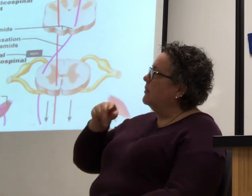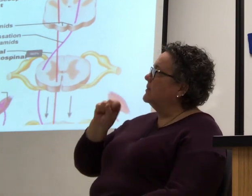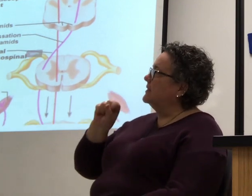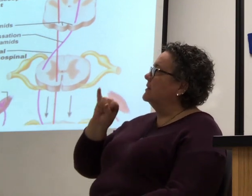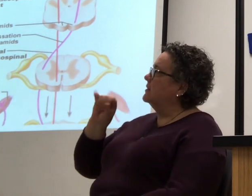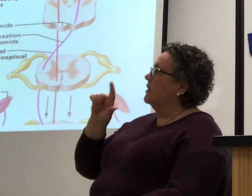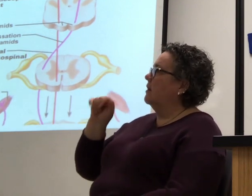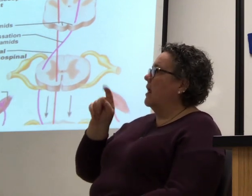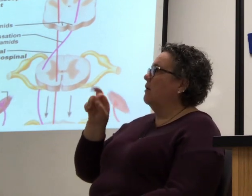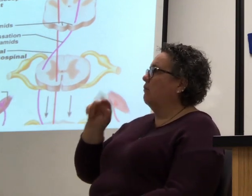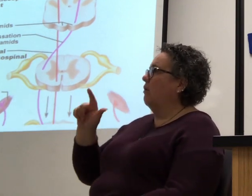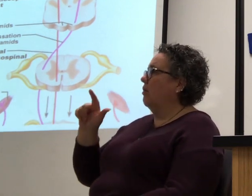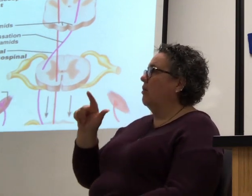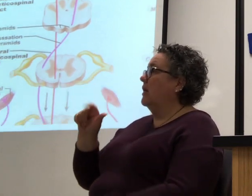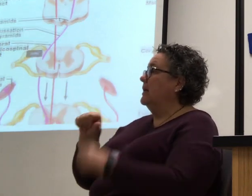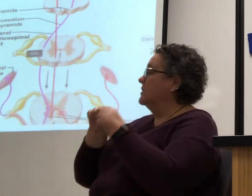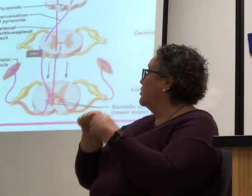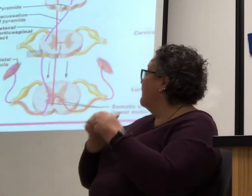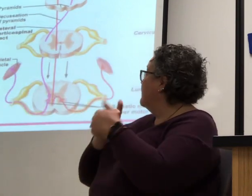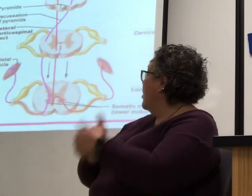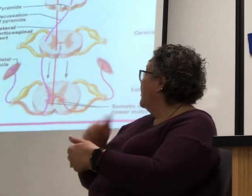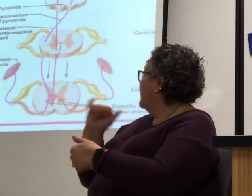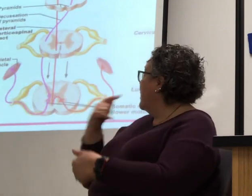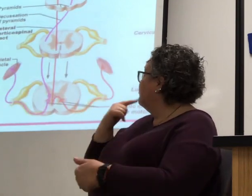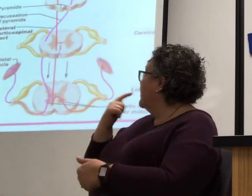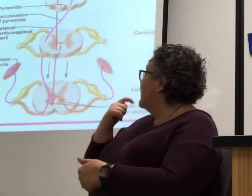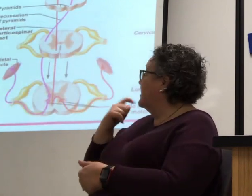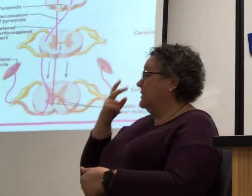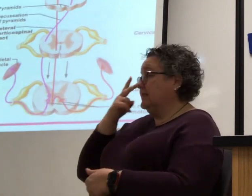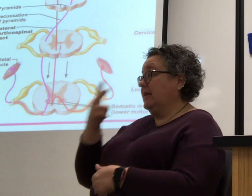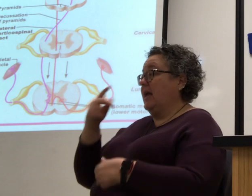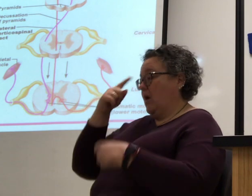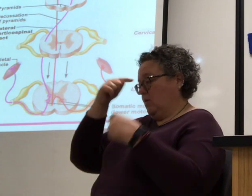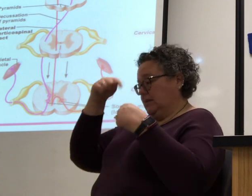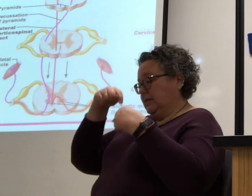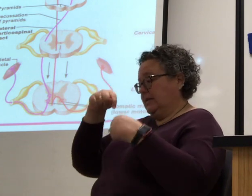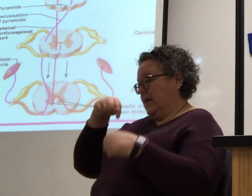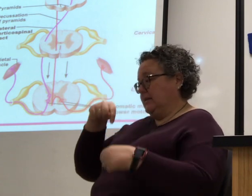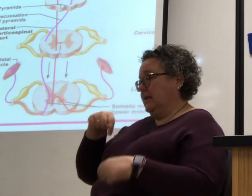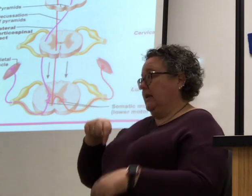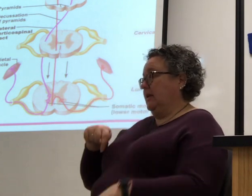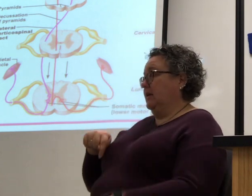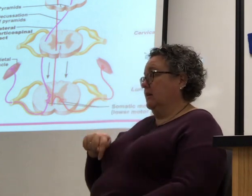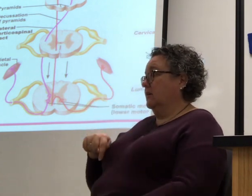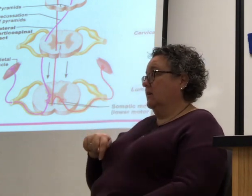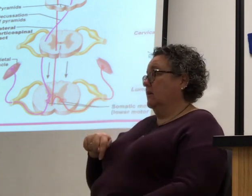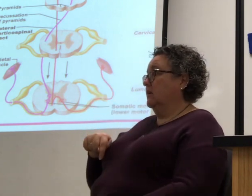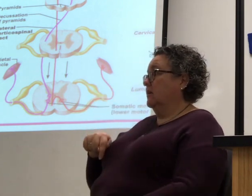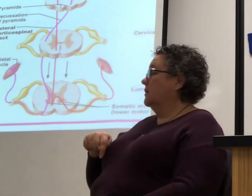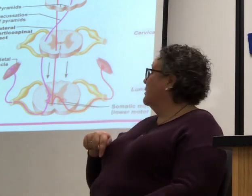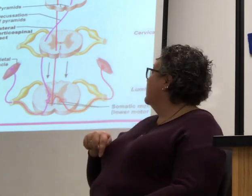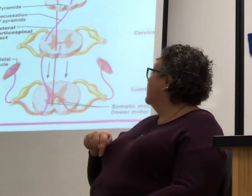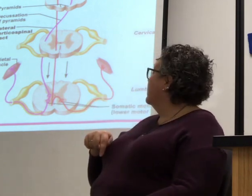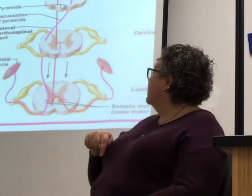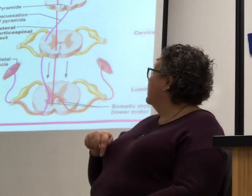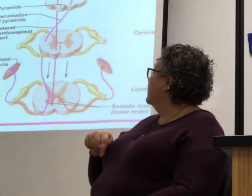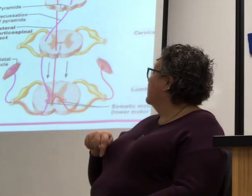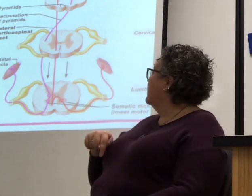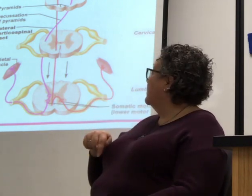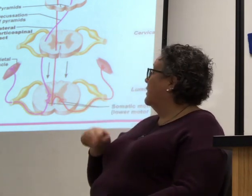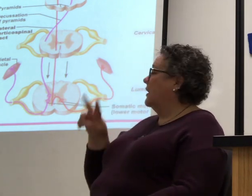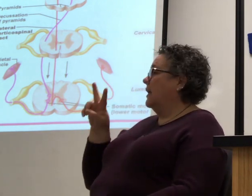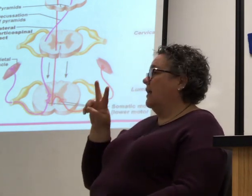So I'm just going to follow that red line all the way down. See how it's descending in the